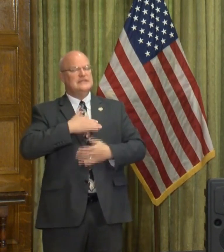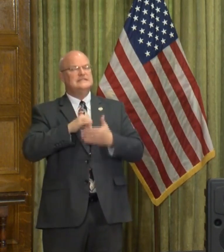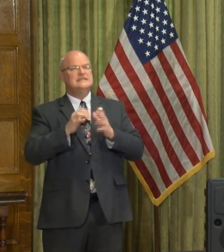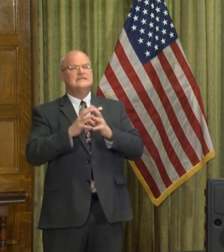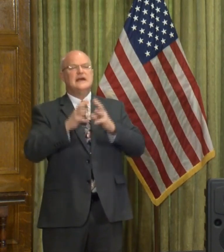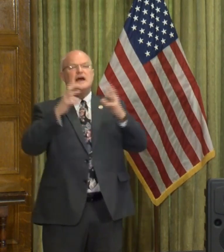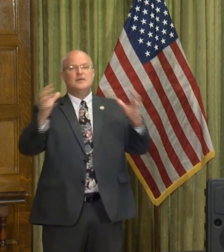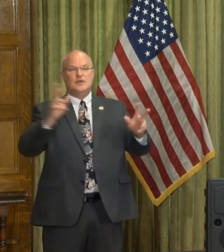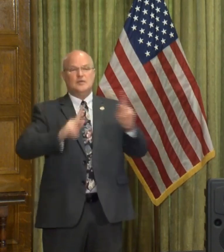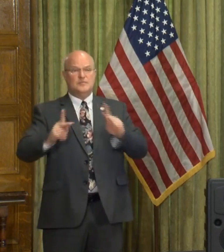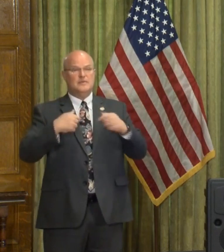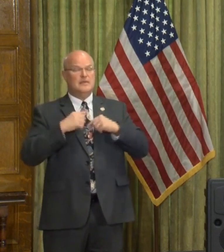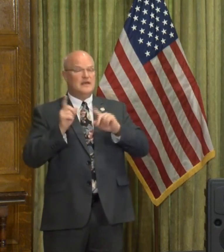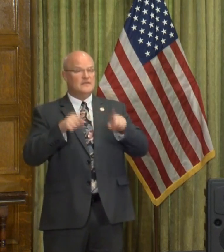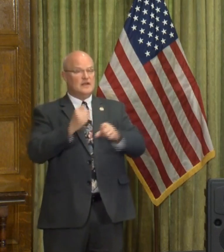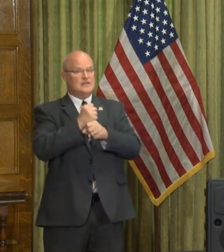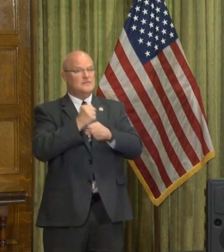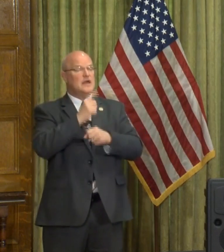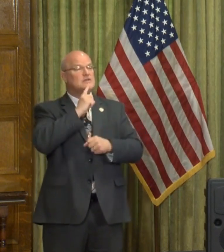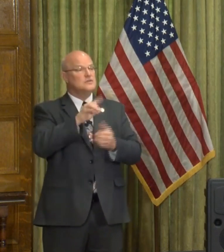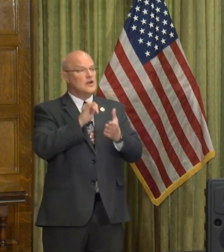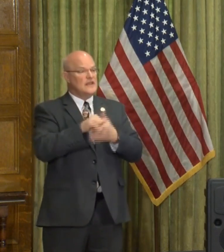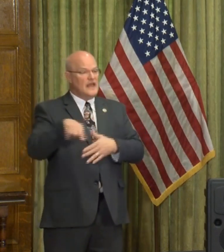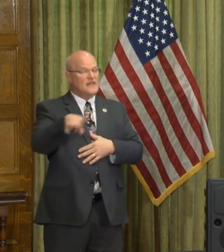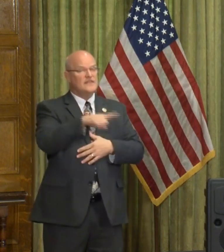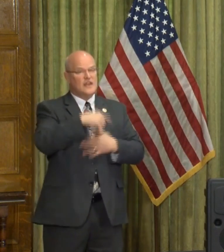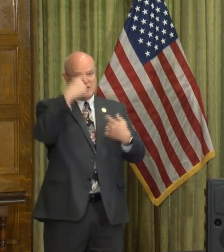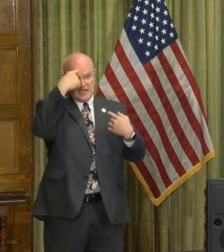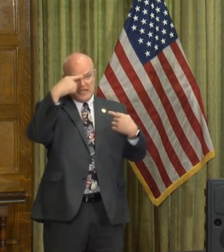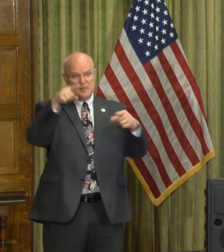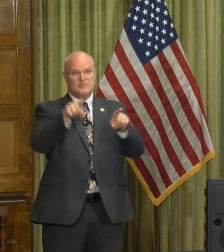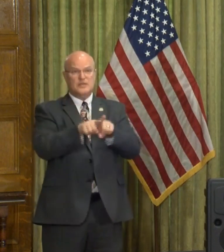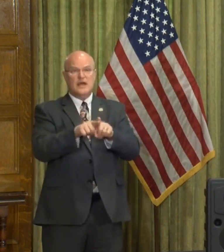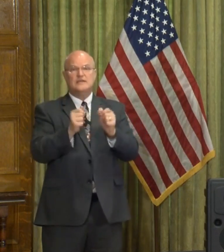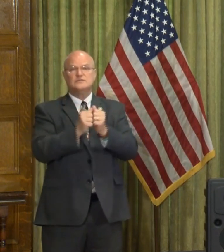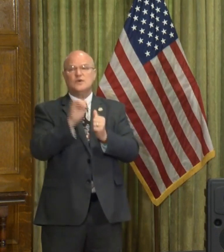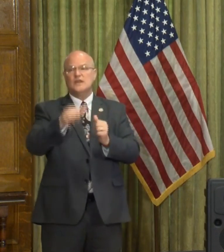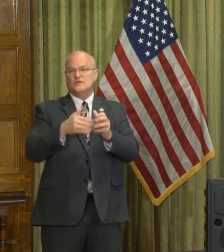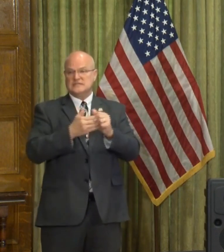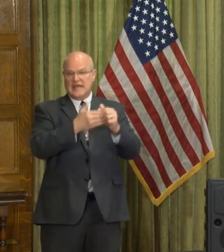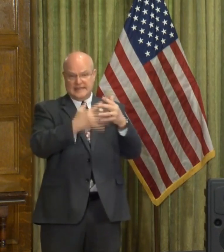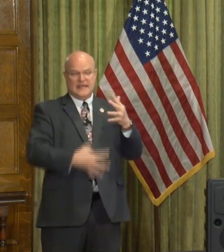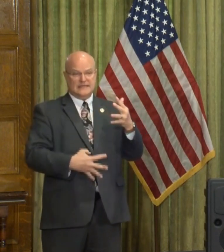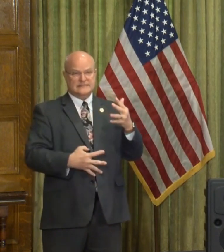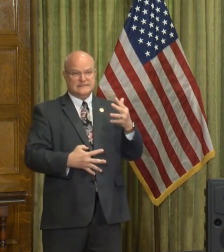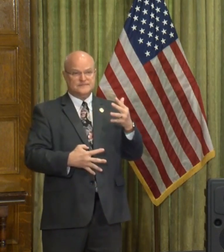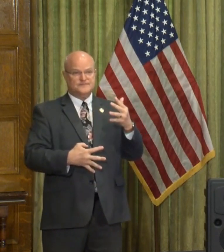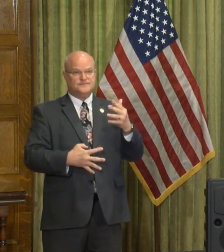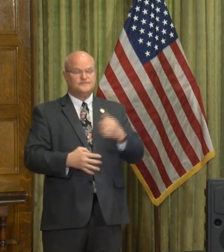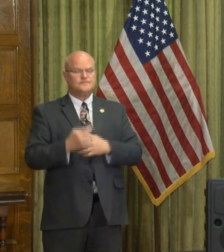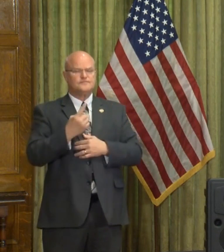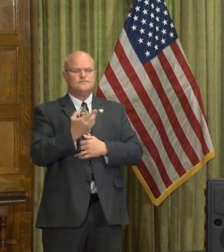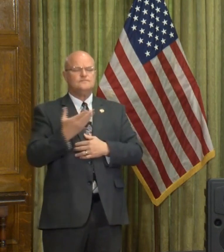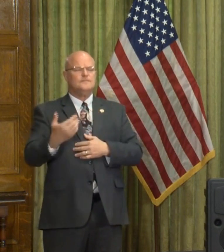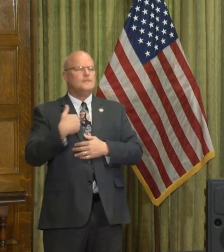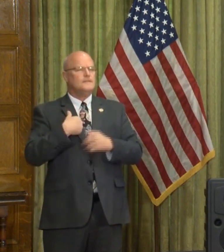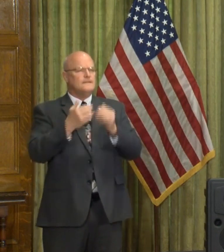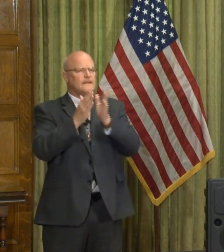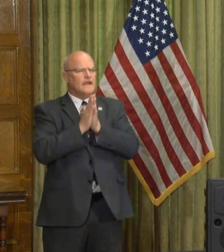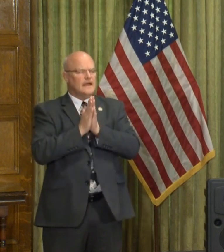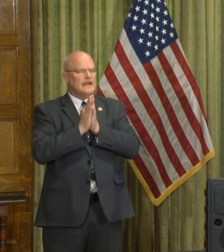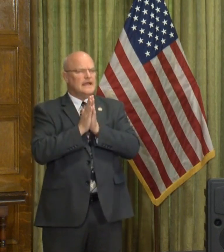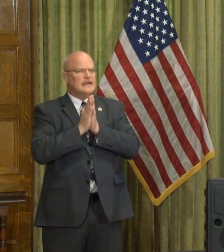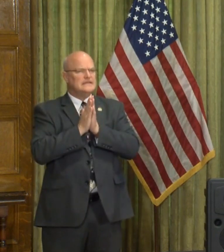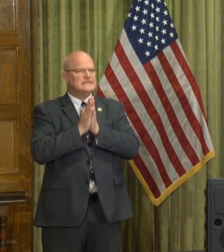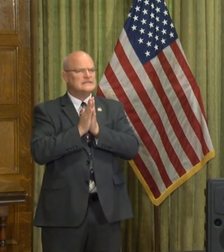the extent people have gone to make sure they are in compliance with those guidelines. One thing that